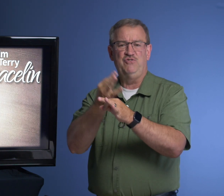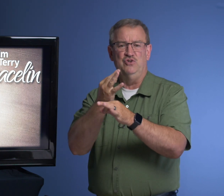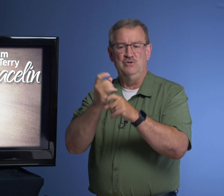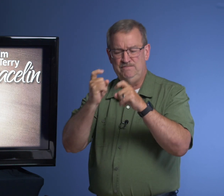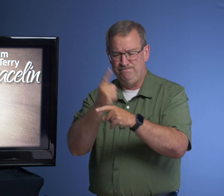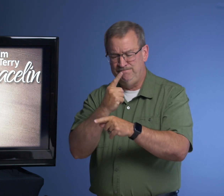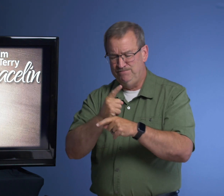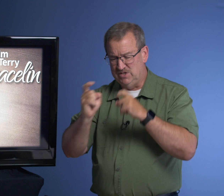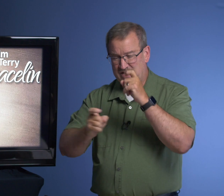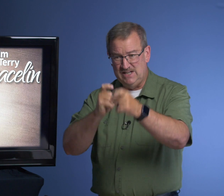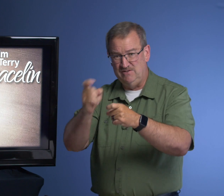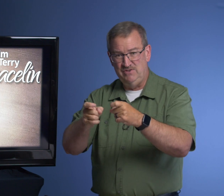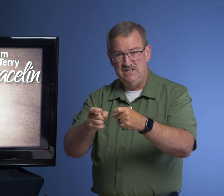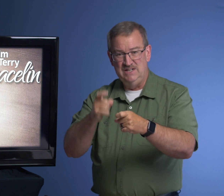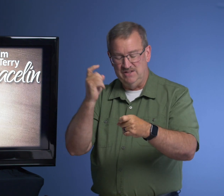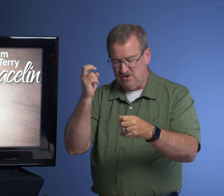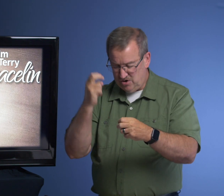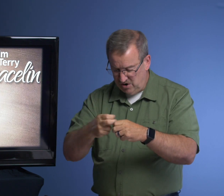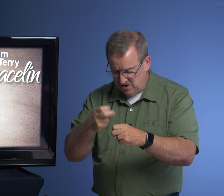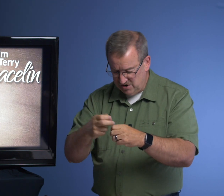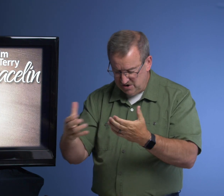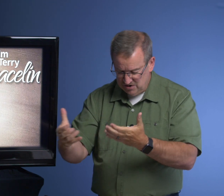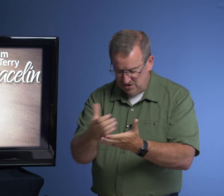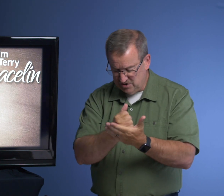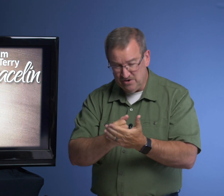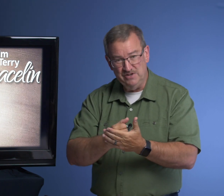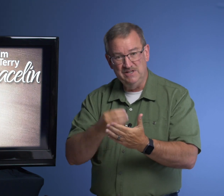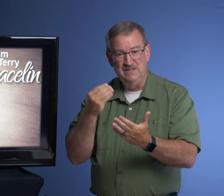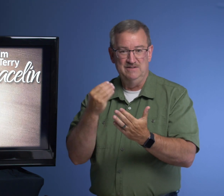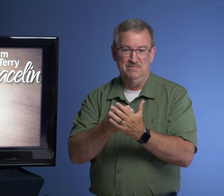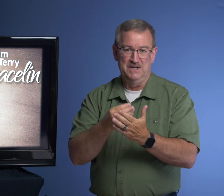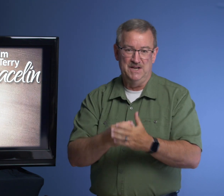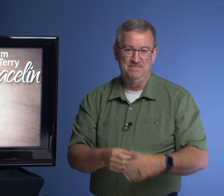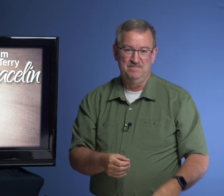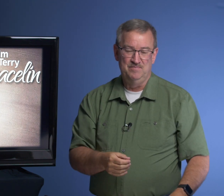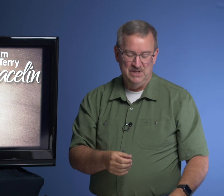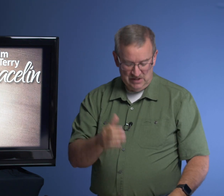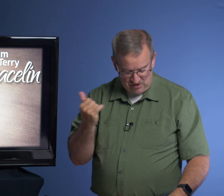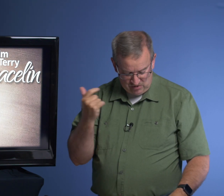faithful to give their hard-earned money. So